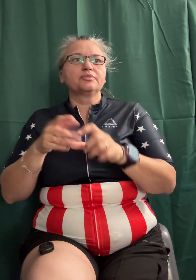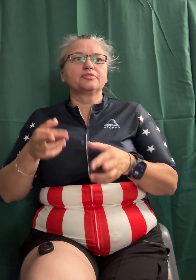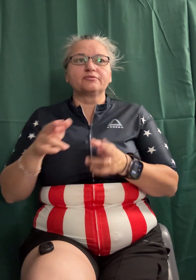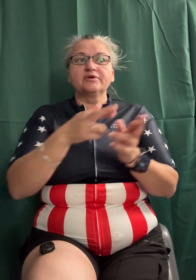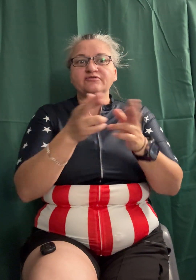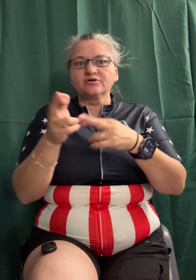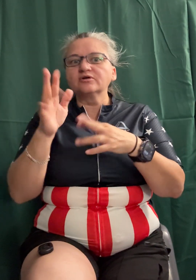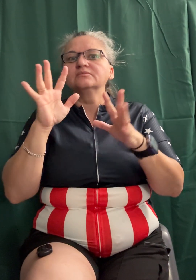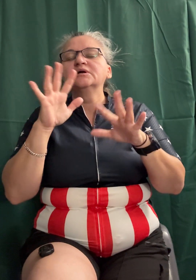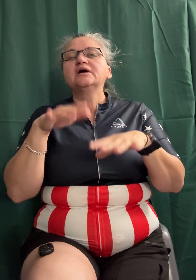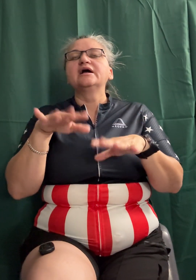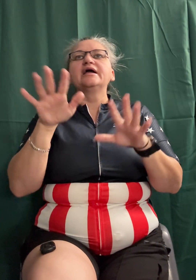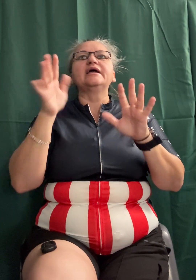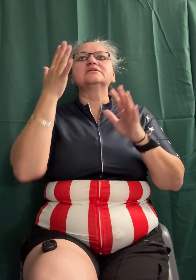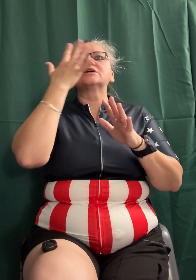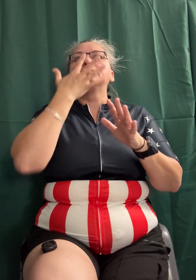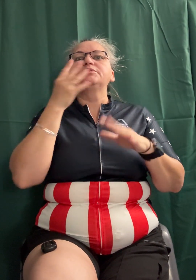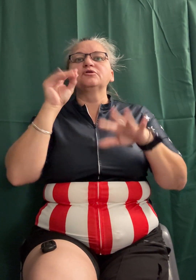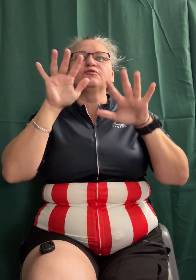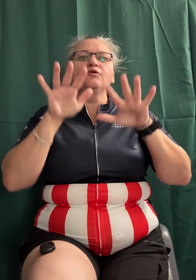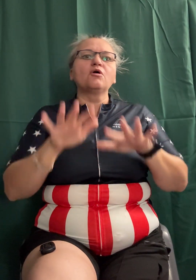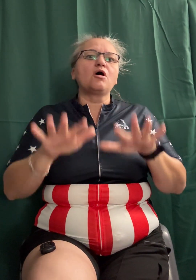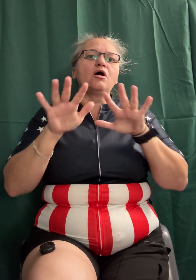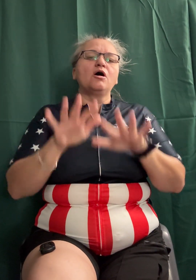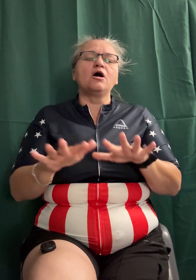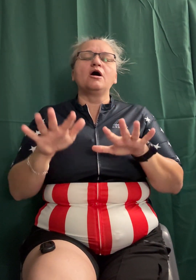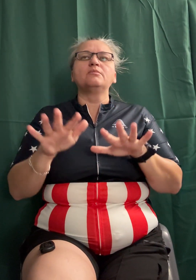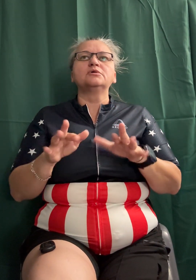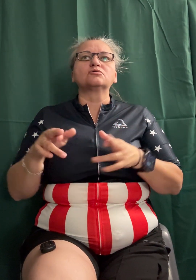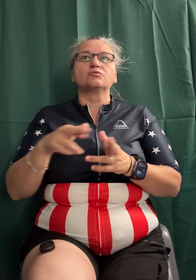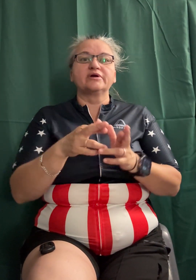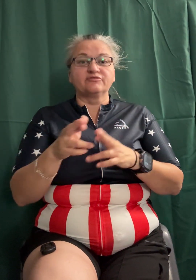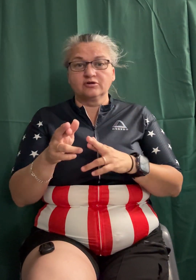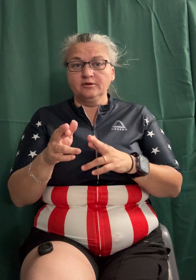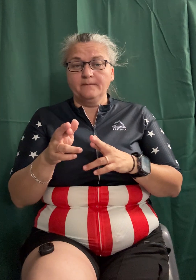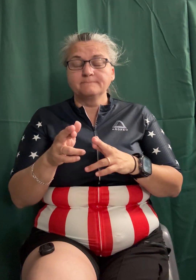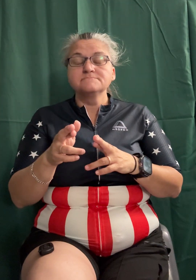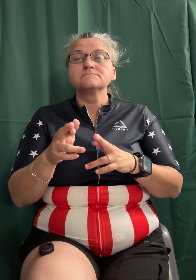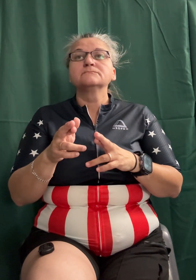the river. It's a beautiful, calm river.